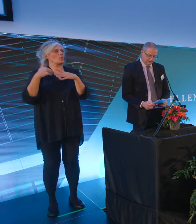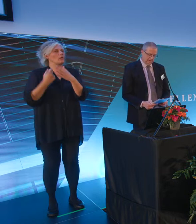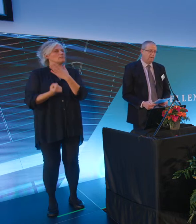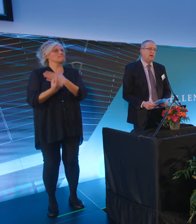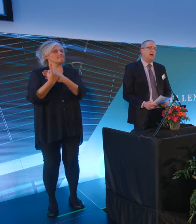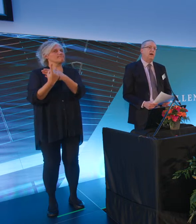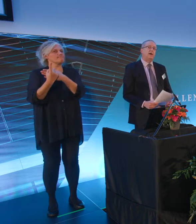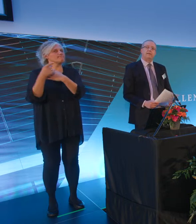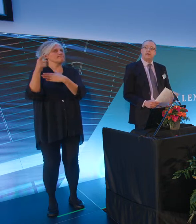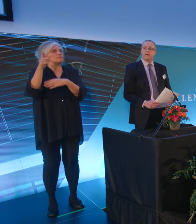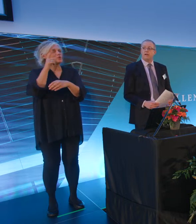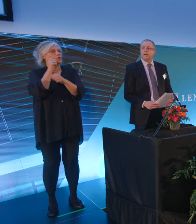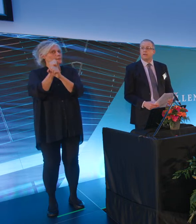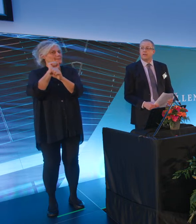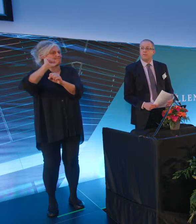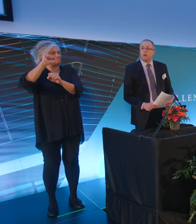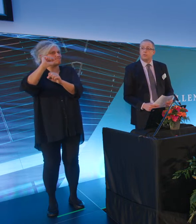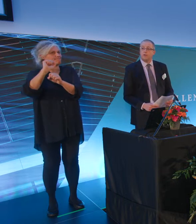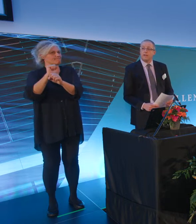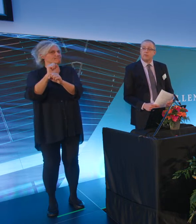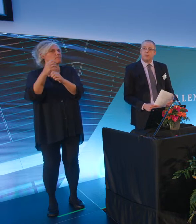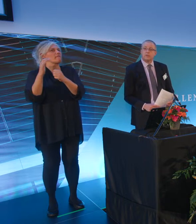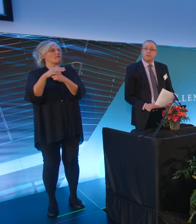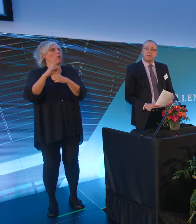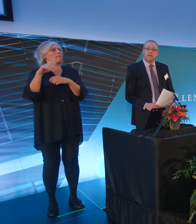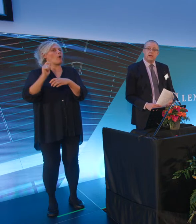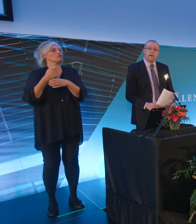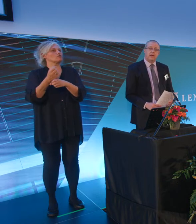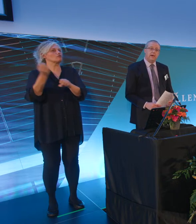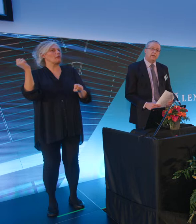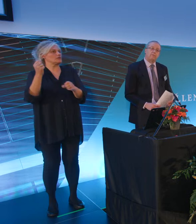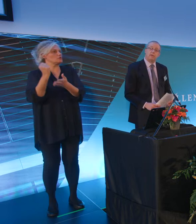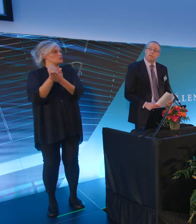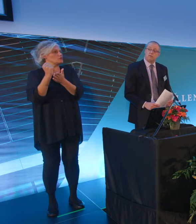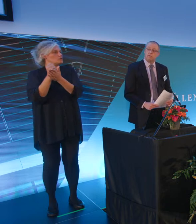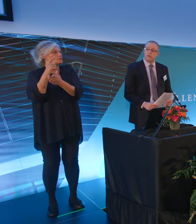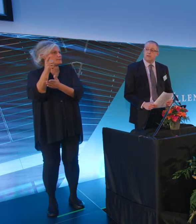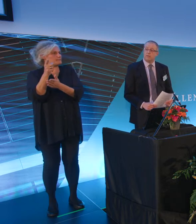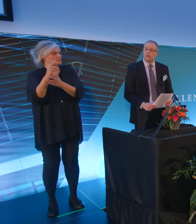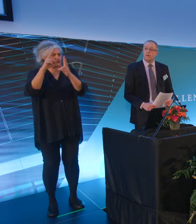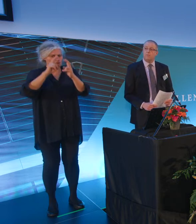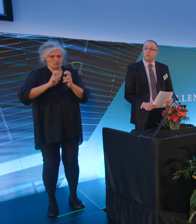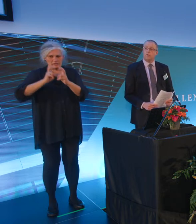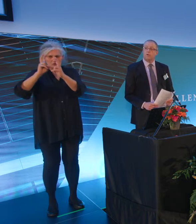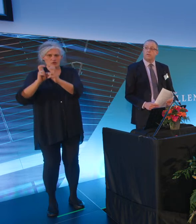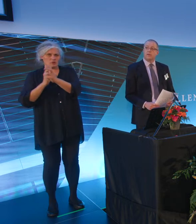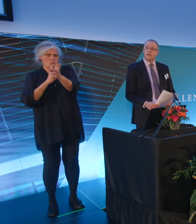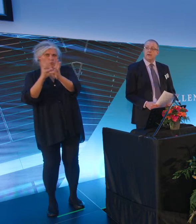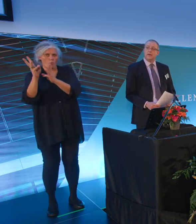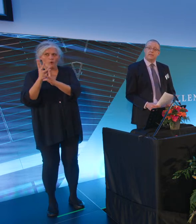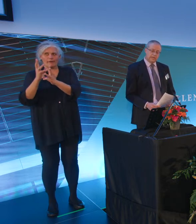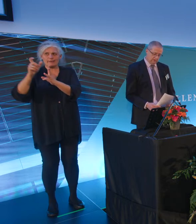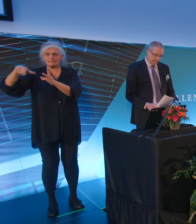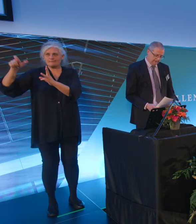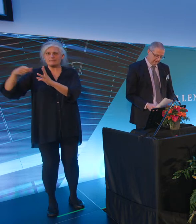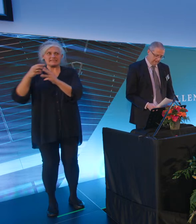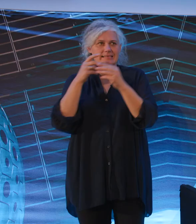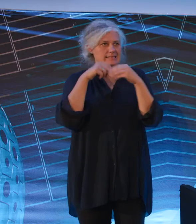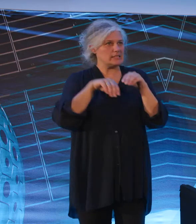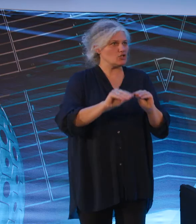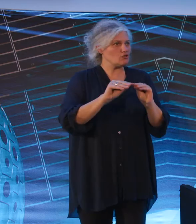issues that exist for postgrad students, as researchers, as workers, as